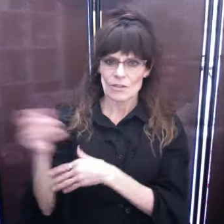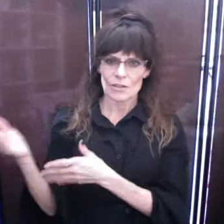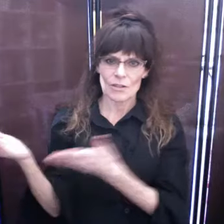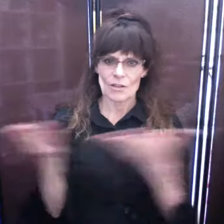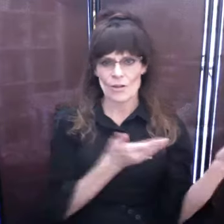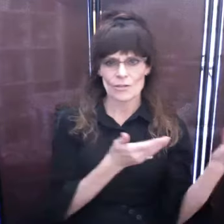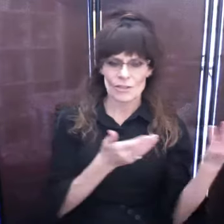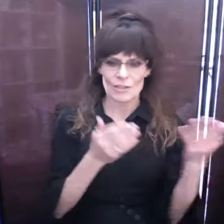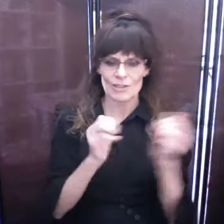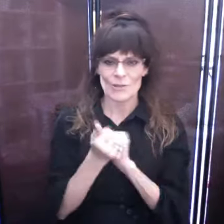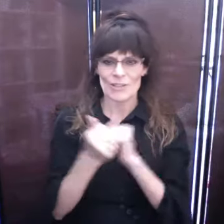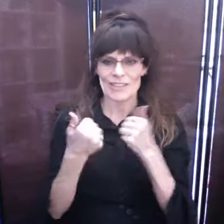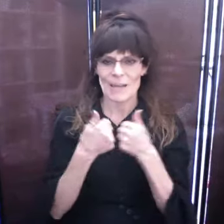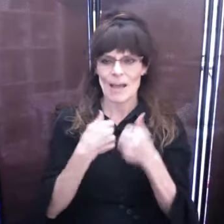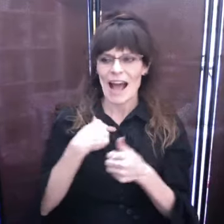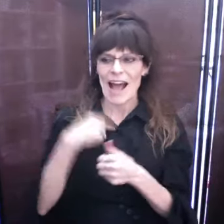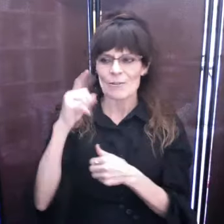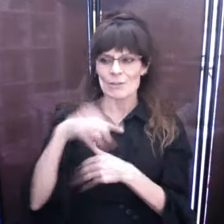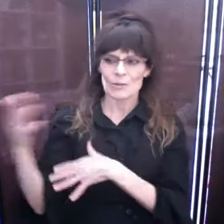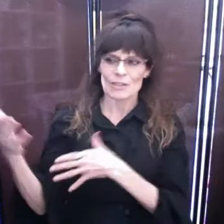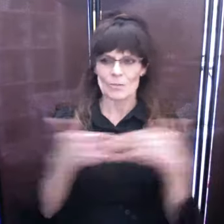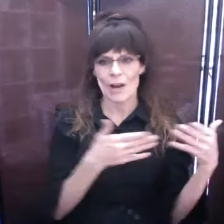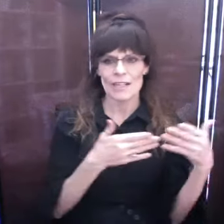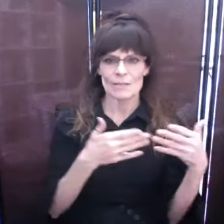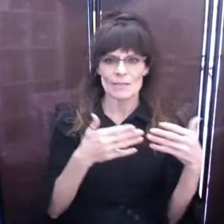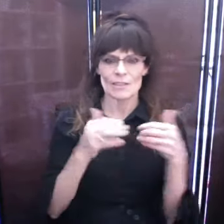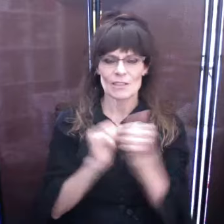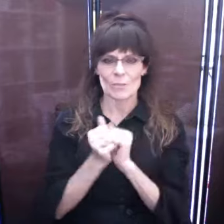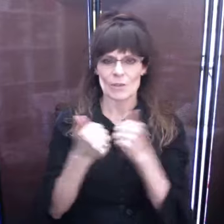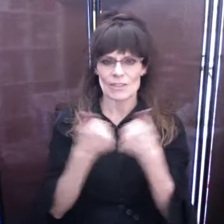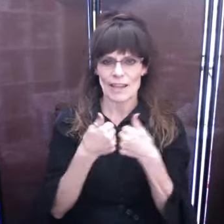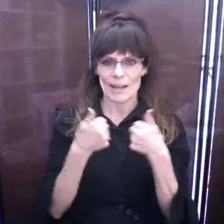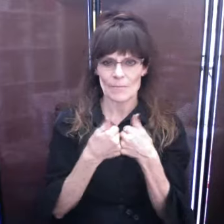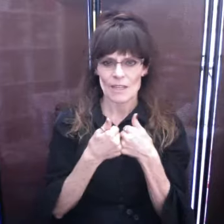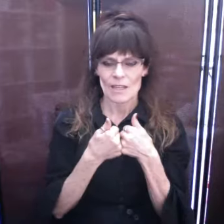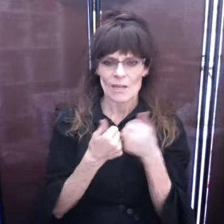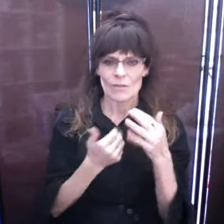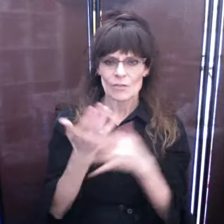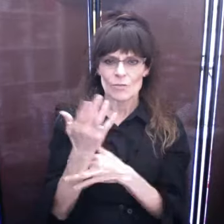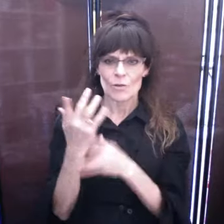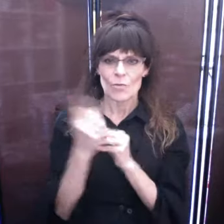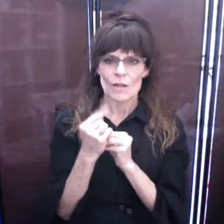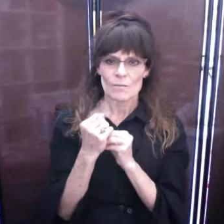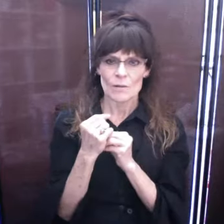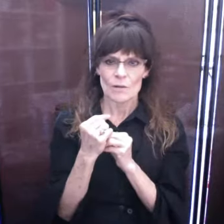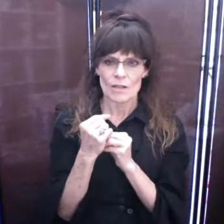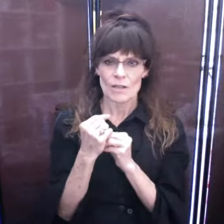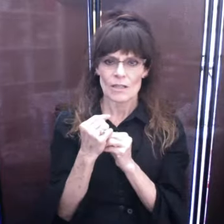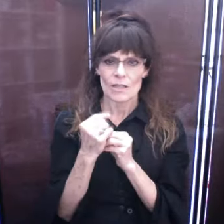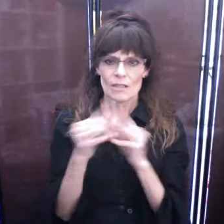take him, right? And that's kind of how it worked. And I'll tell you one more. I think we can get through it and get to the top of the hour. It's the story I always close with. It's